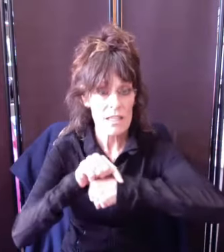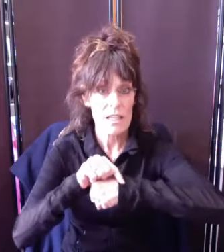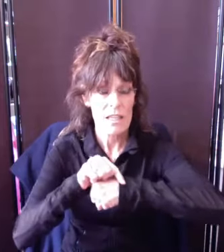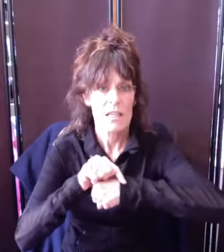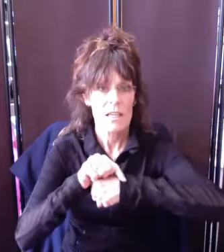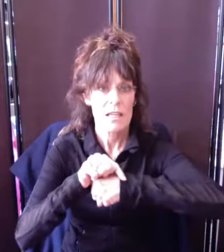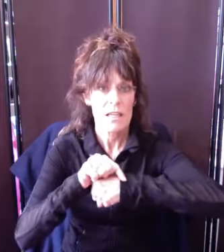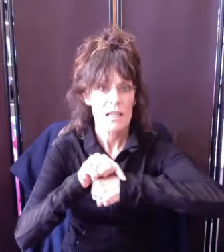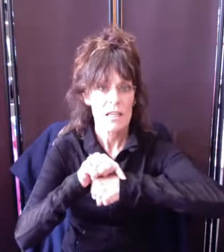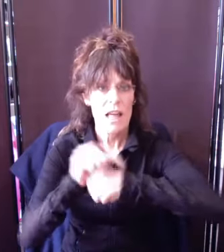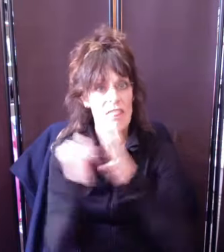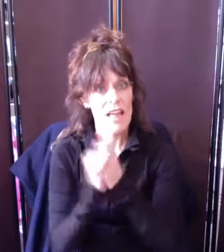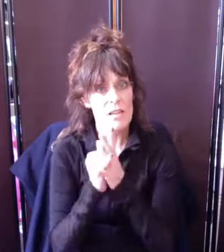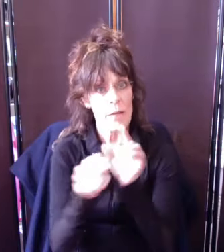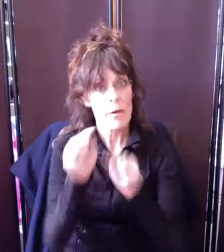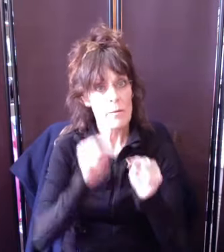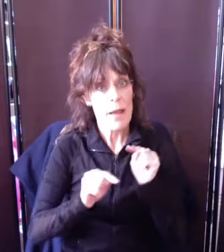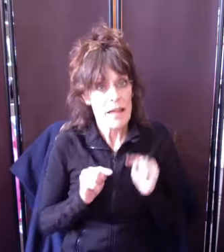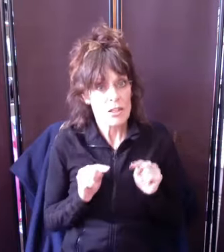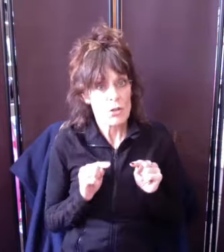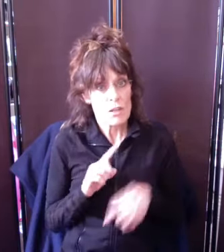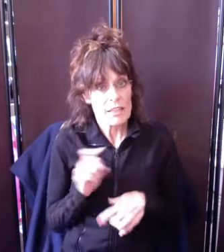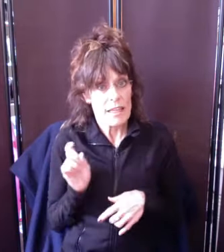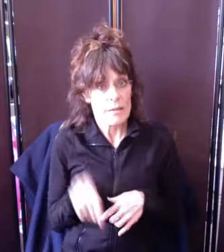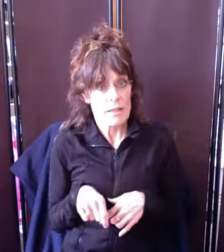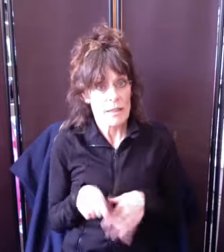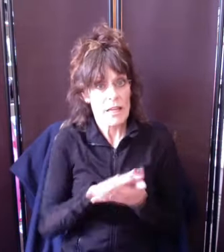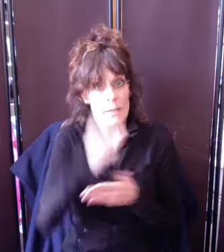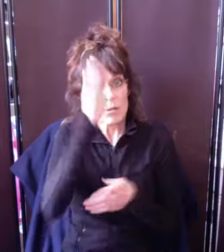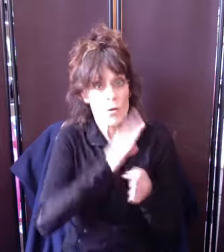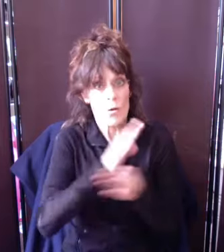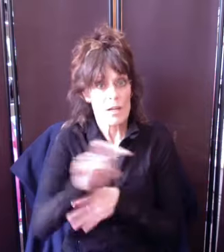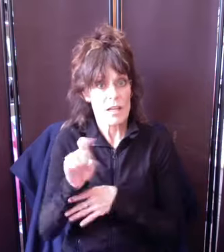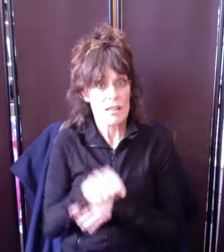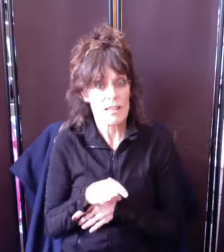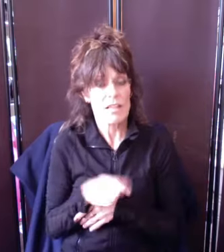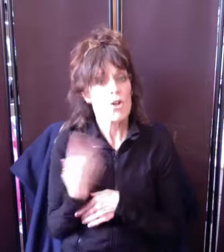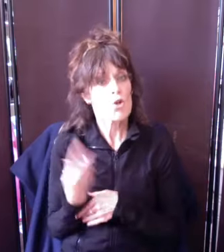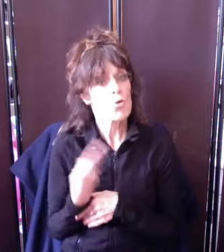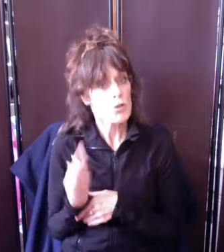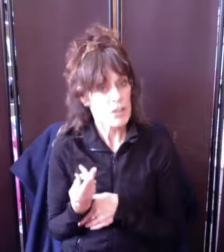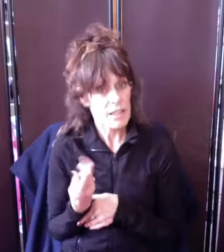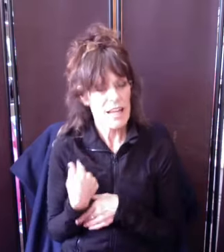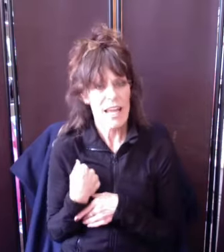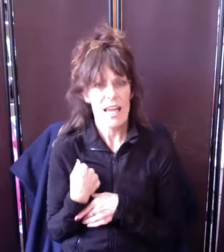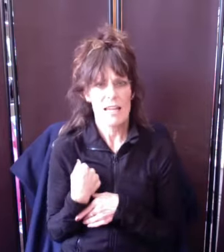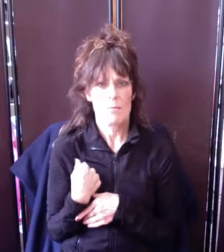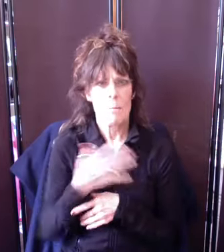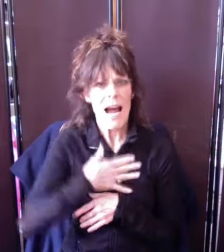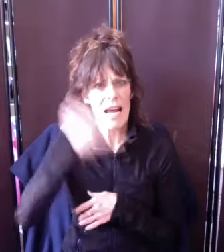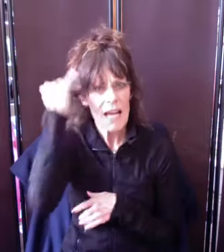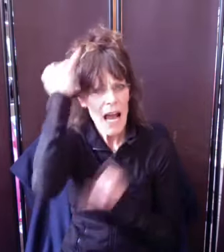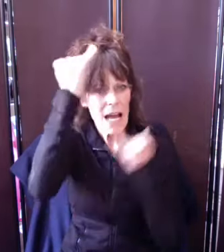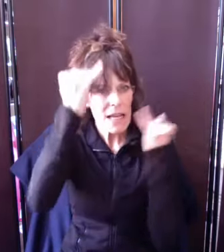And that's what took me back to Corpus Christi. I got sober in Corpus Christi. I'd been in Houston, like I said. And my idea of successful